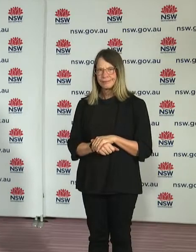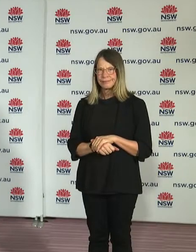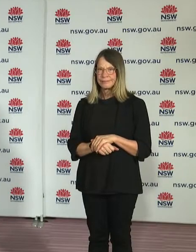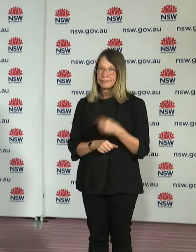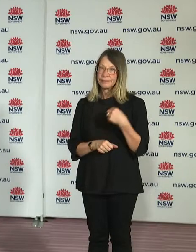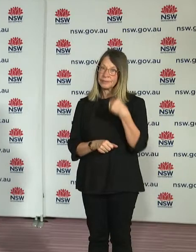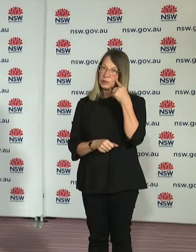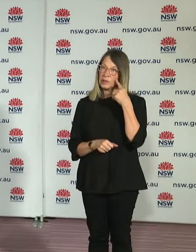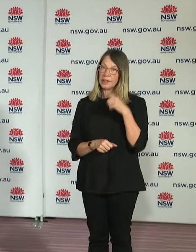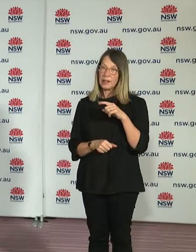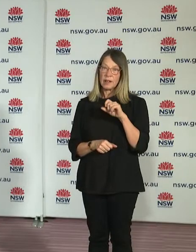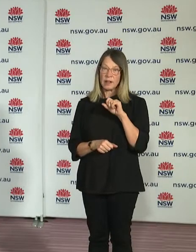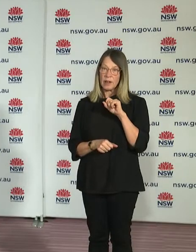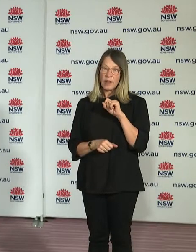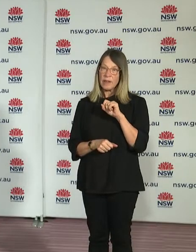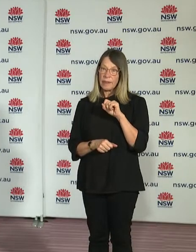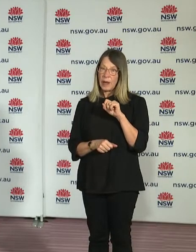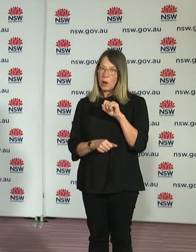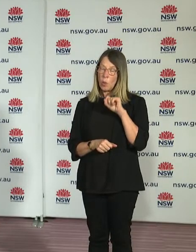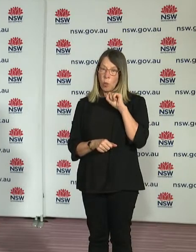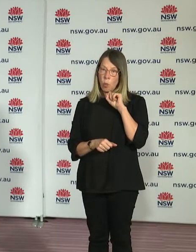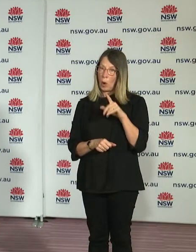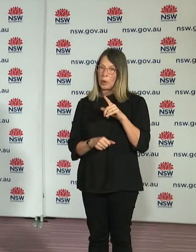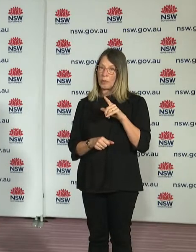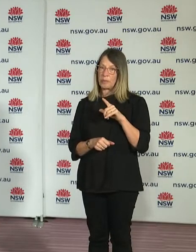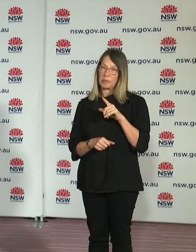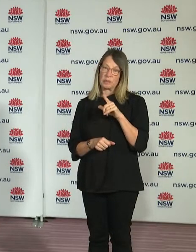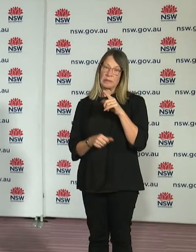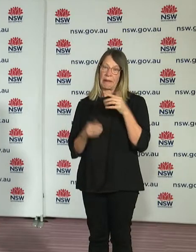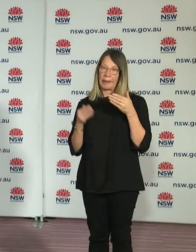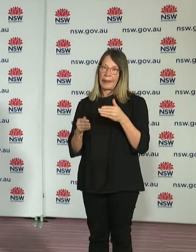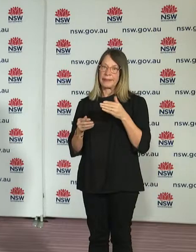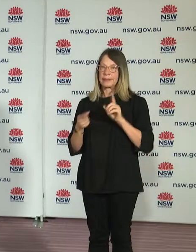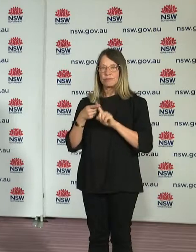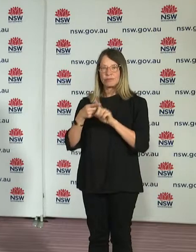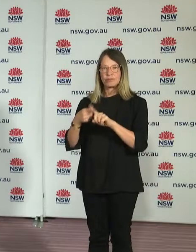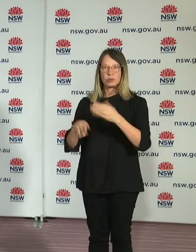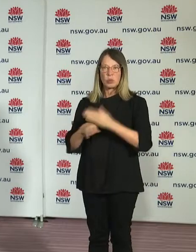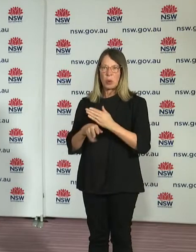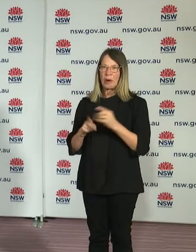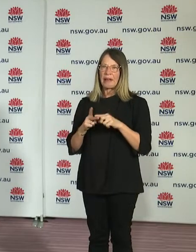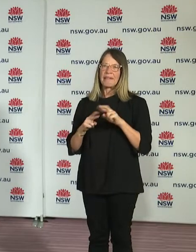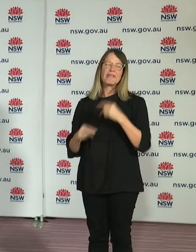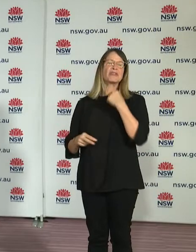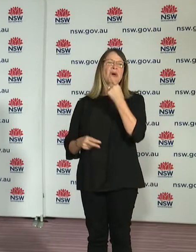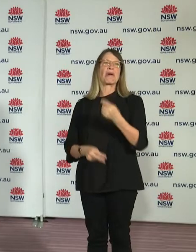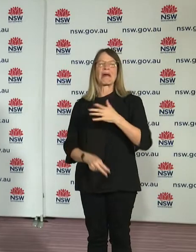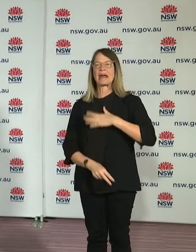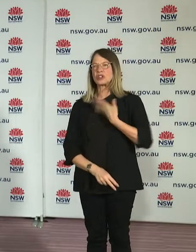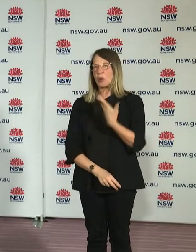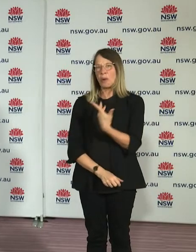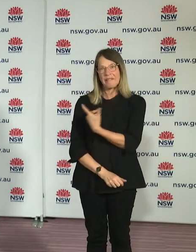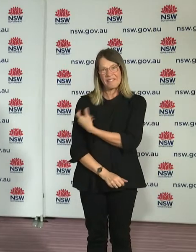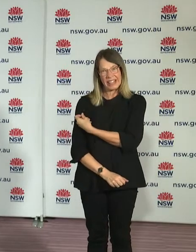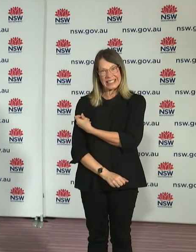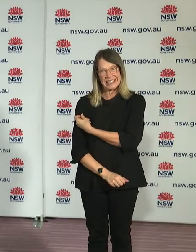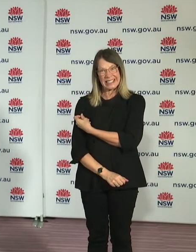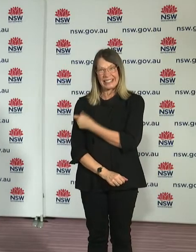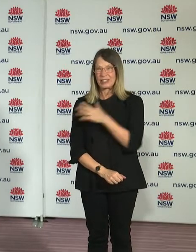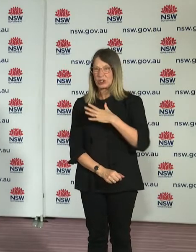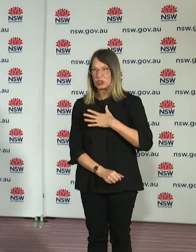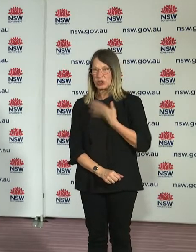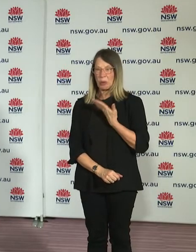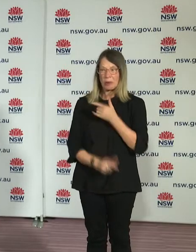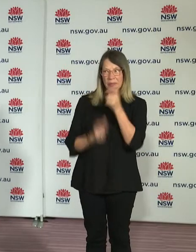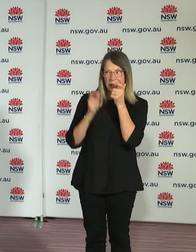be a position available for them in New South Wales Health. Pretty simple. If you don't care enough to get vaccinated and look after your colleagues,